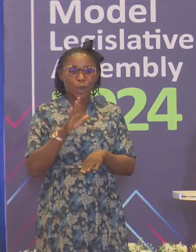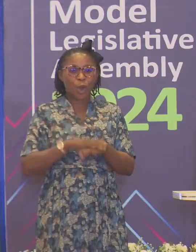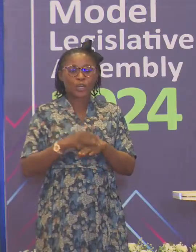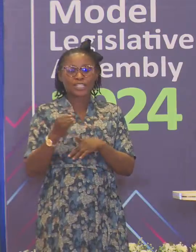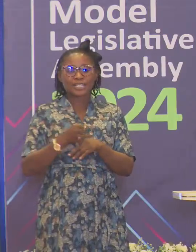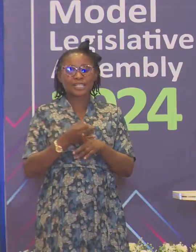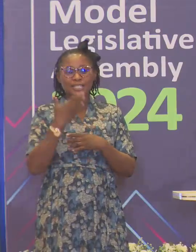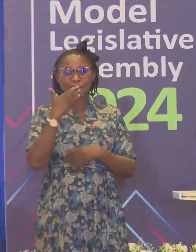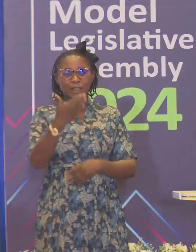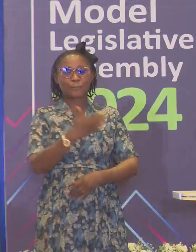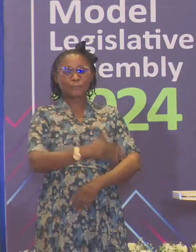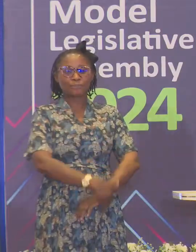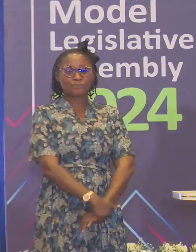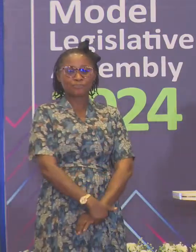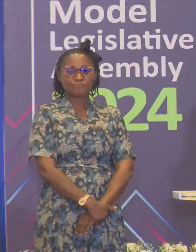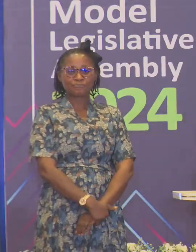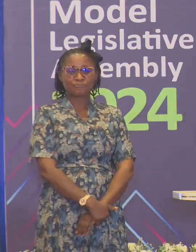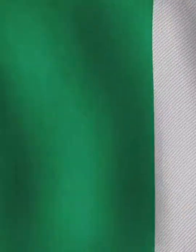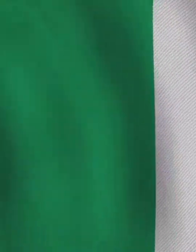sir.